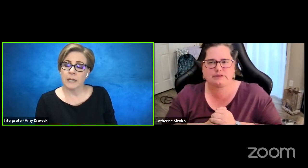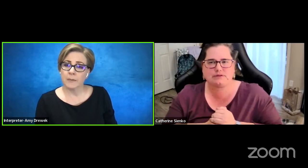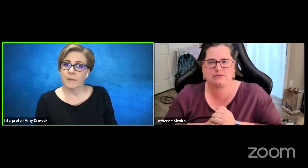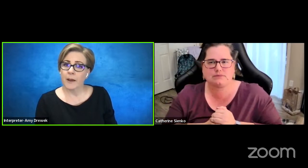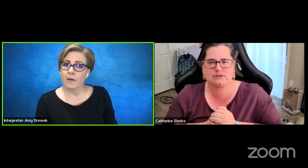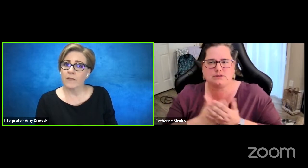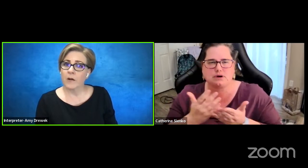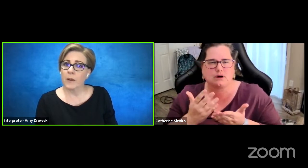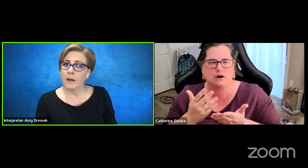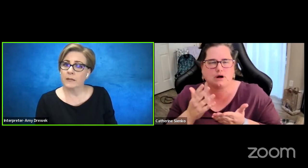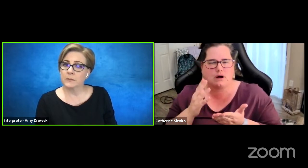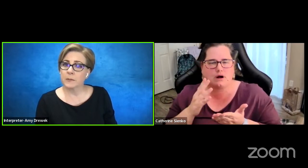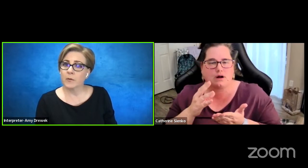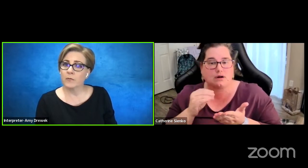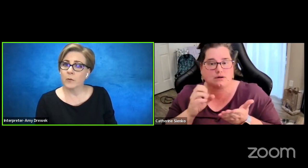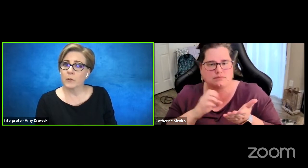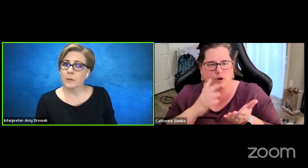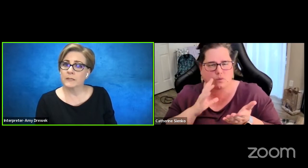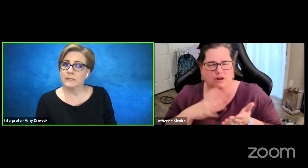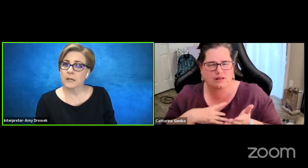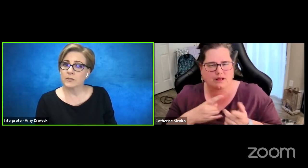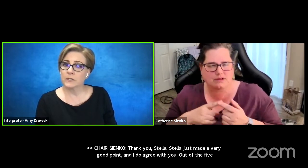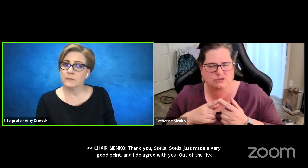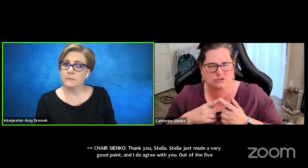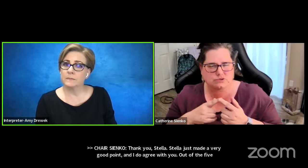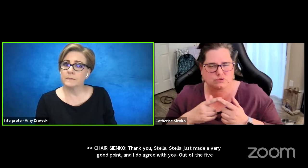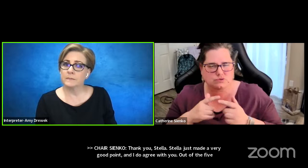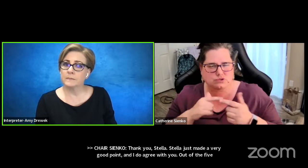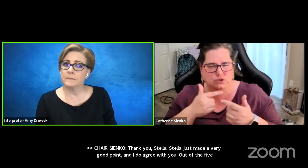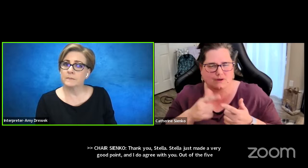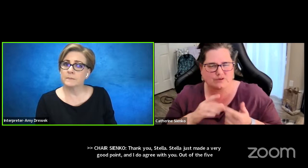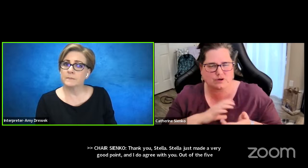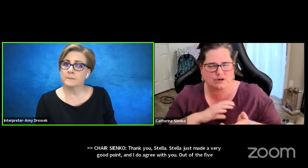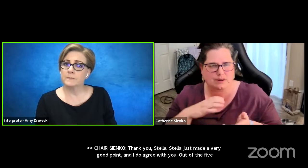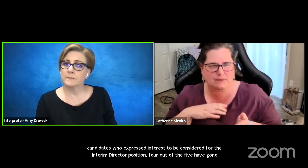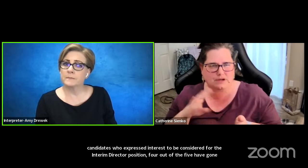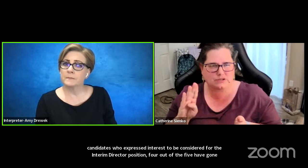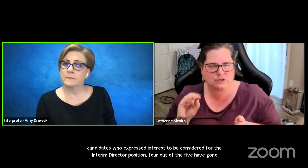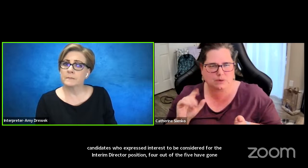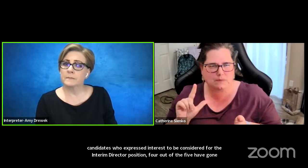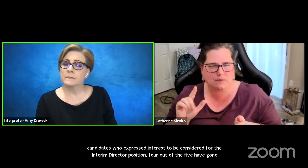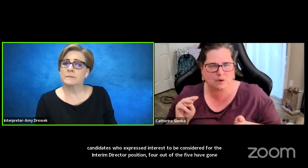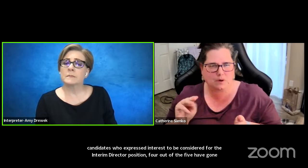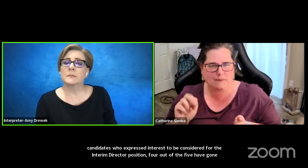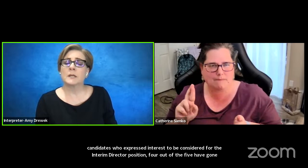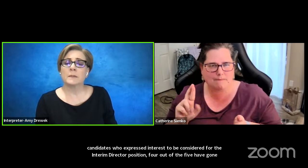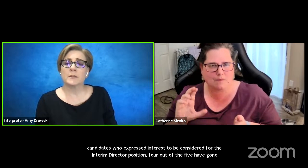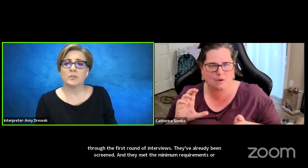So that's something to keep in the back of our mind as we move forward with discussion.